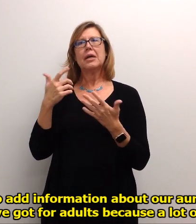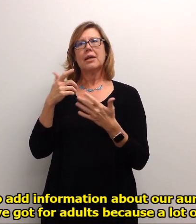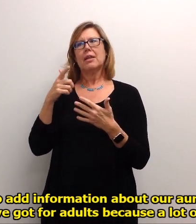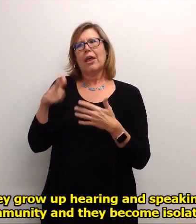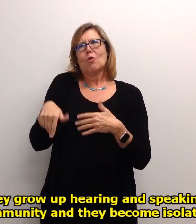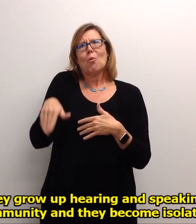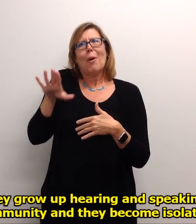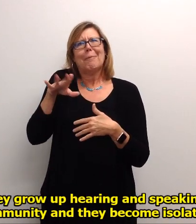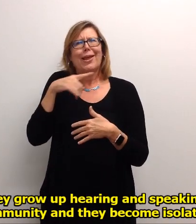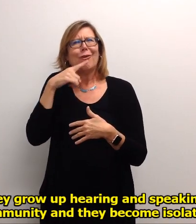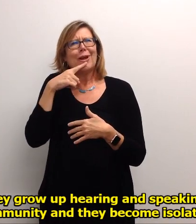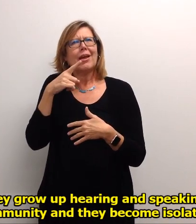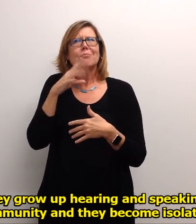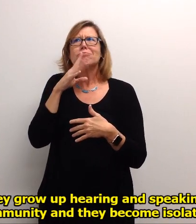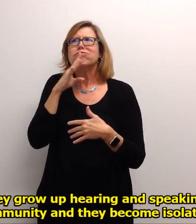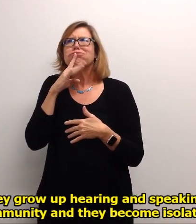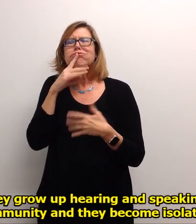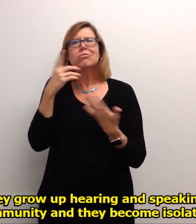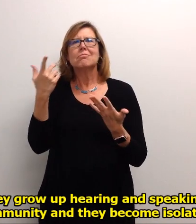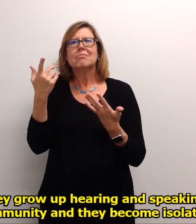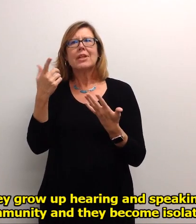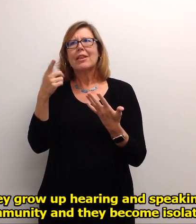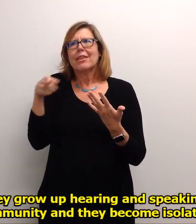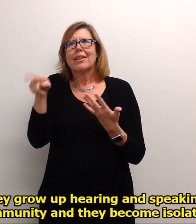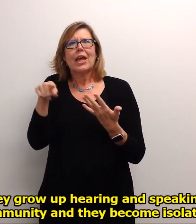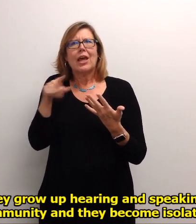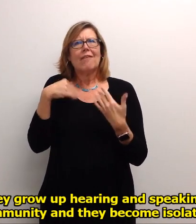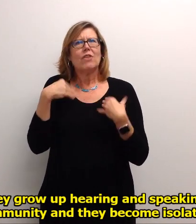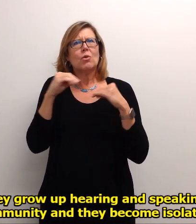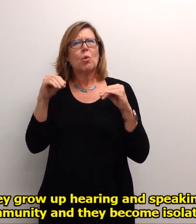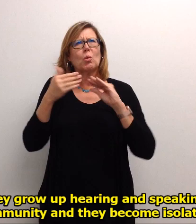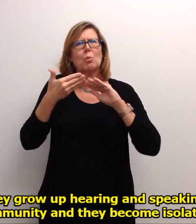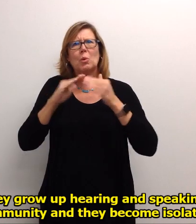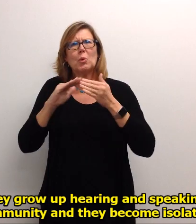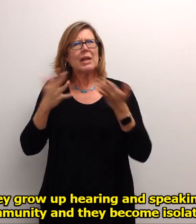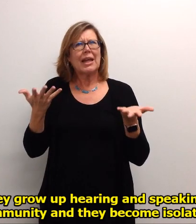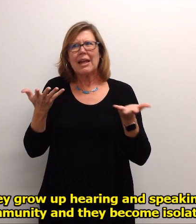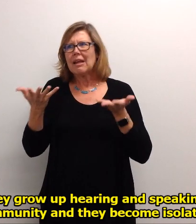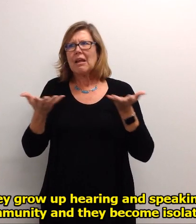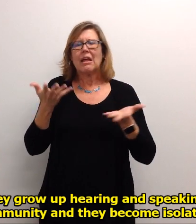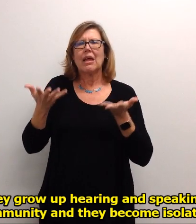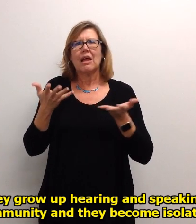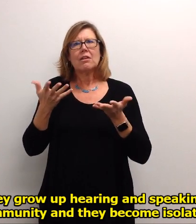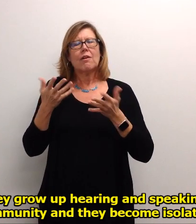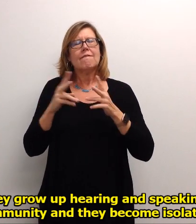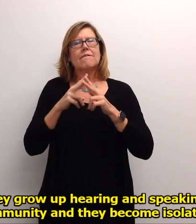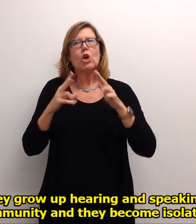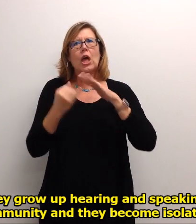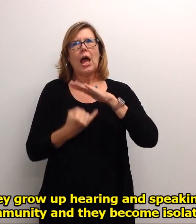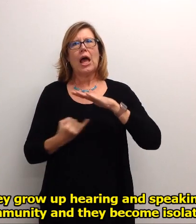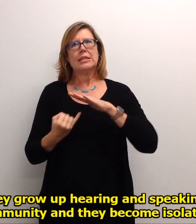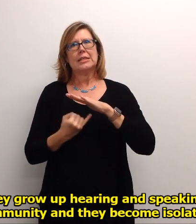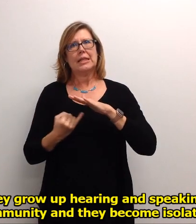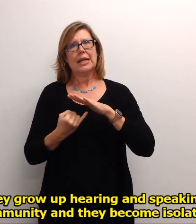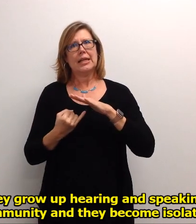times with hearing loss, they grow up hearing and speaking, and they have no community, and they